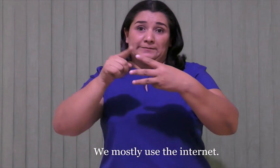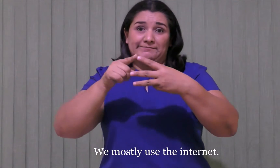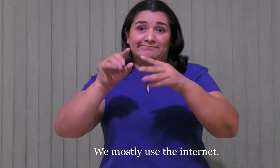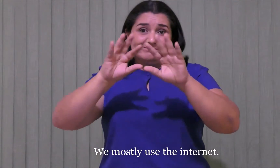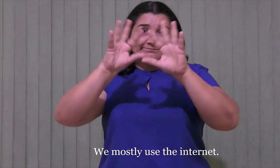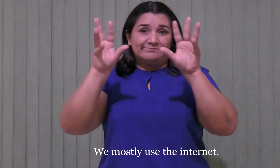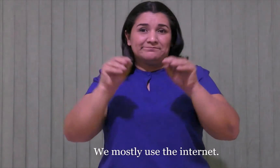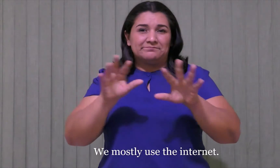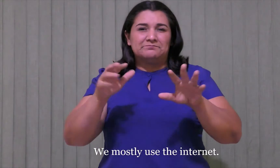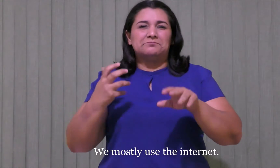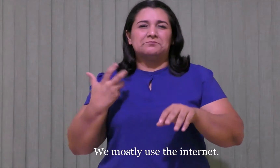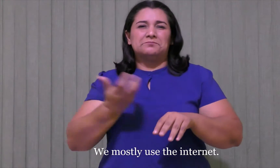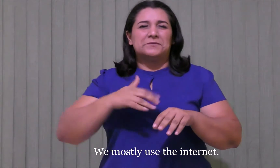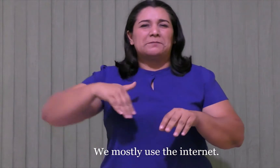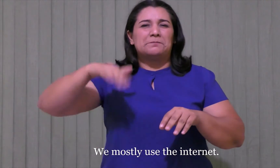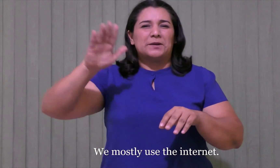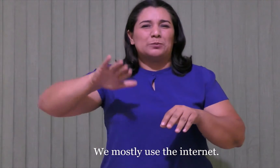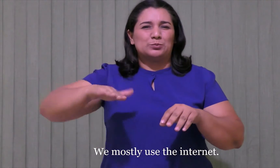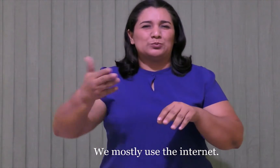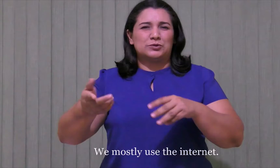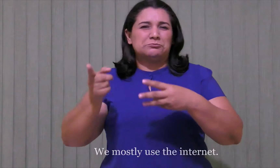We mostly use the internet.